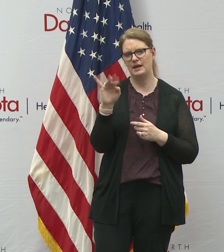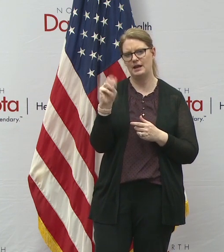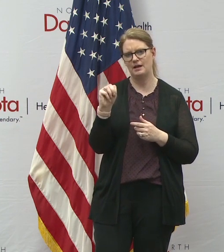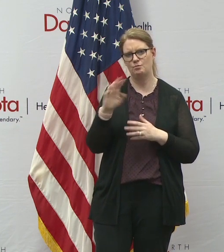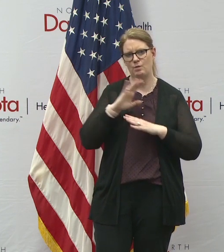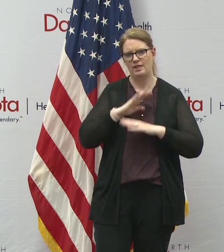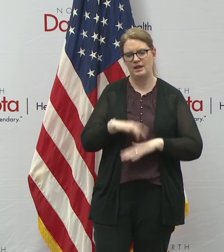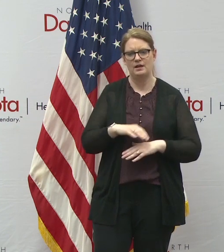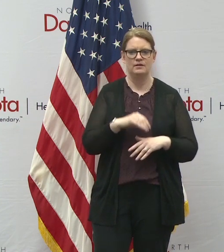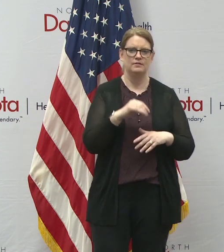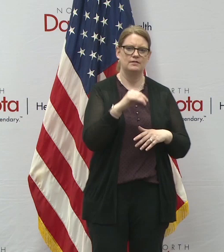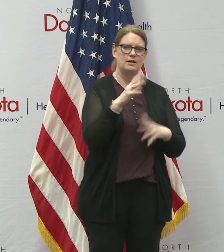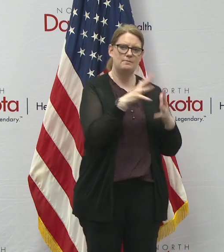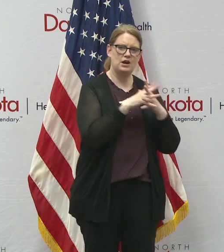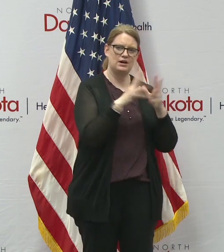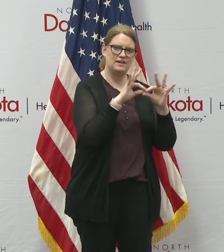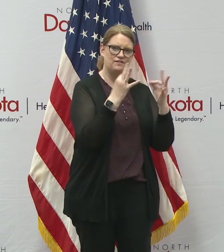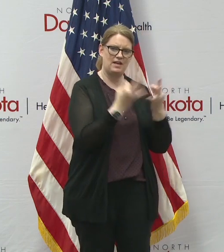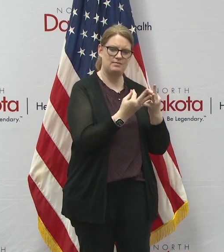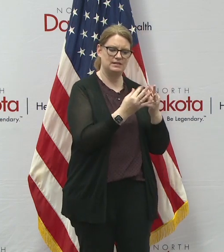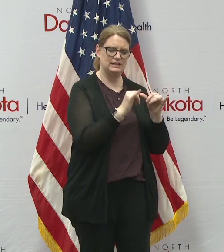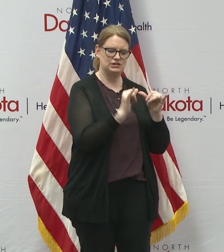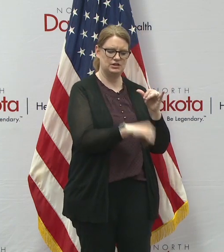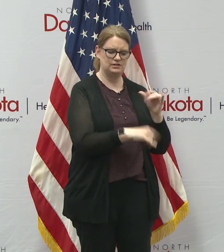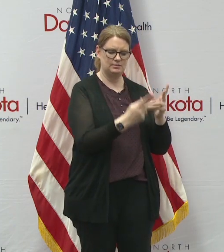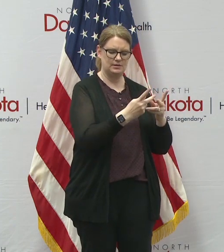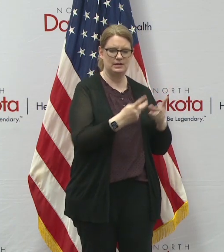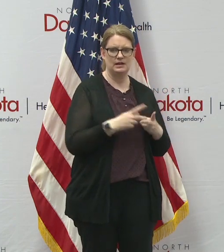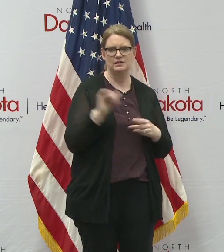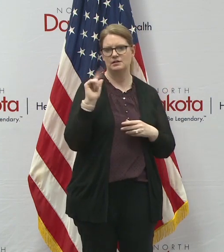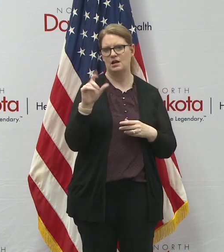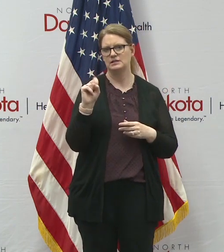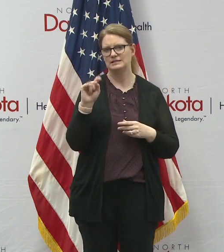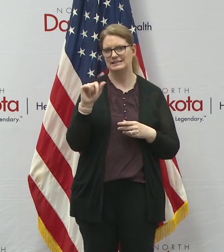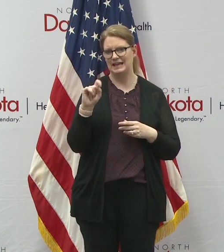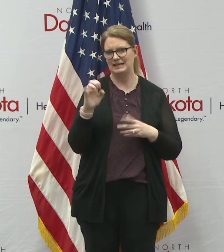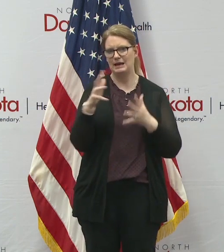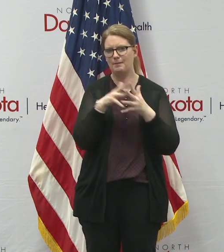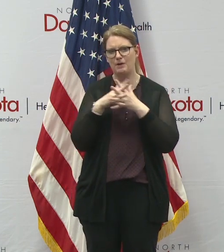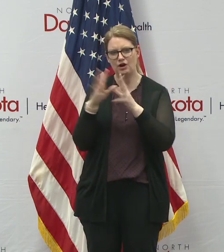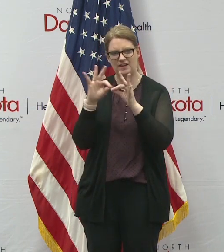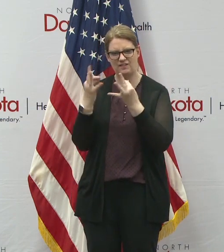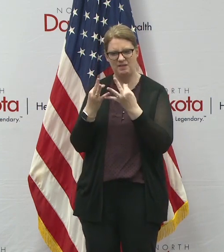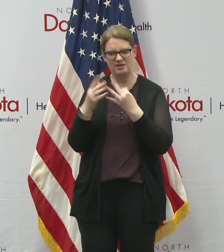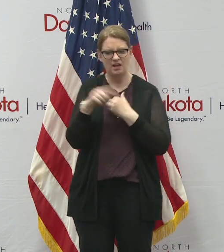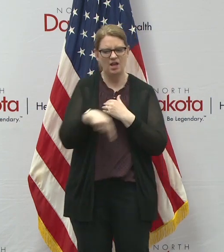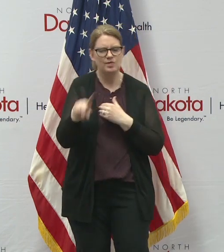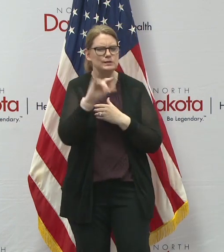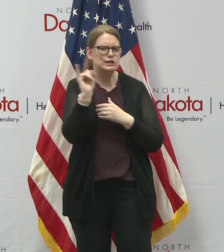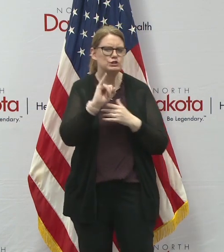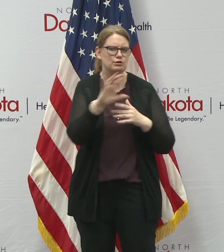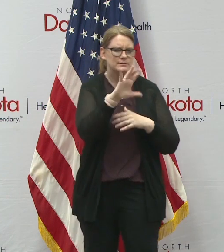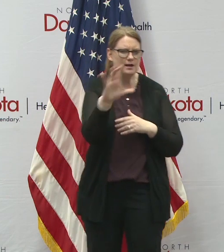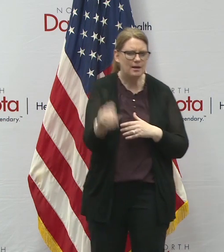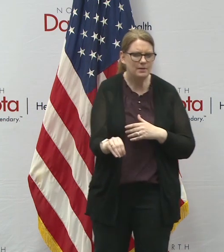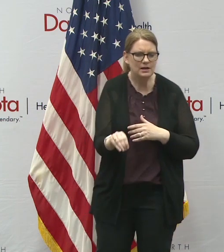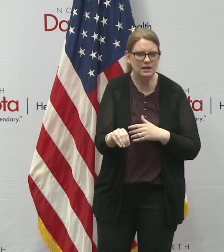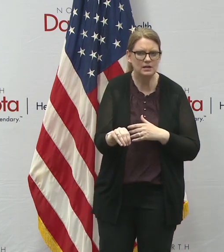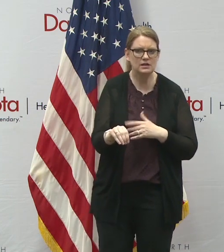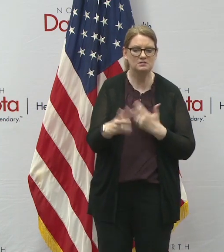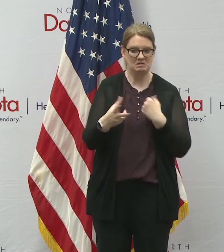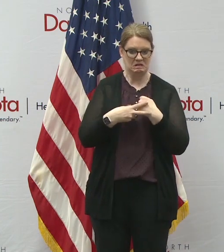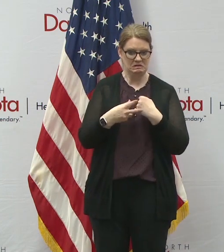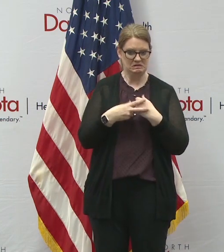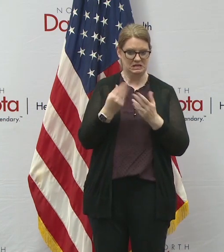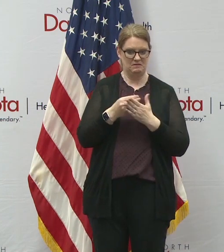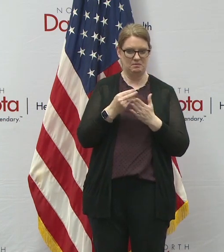Insurance, Shelter-in-Place Paycheck, that was the Allstate one. Allstate and American Family and others are returning savings resulting from the